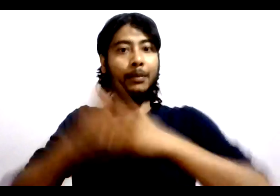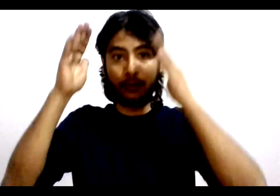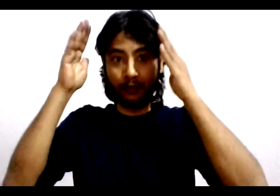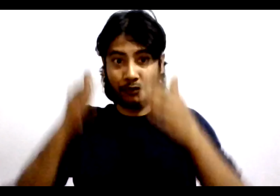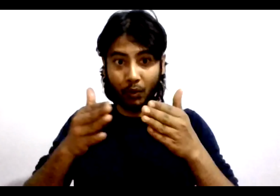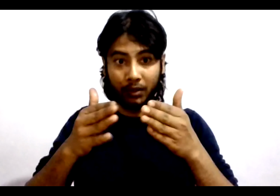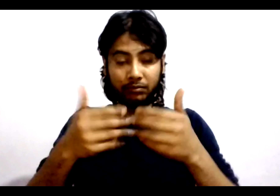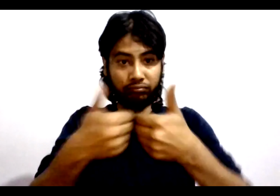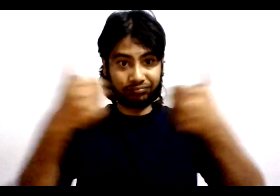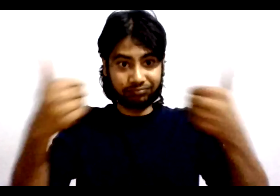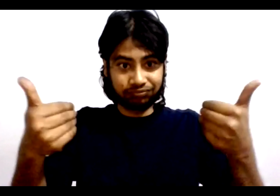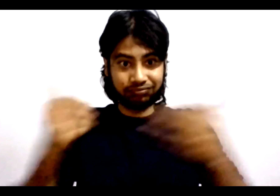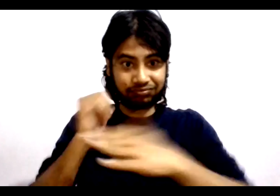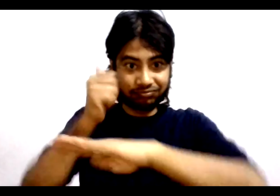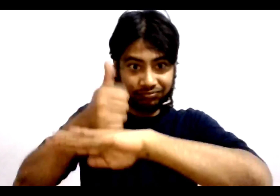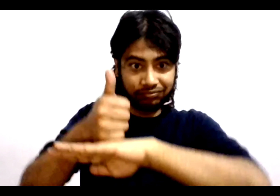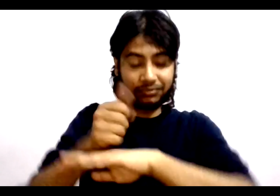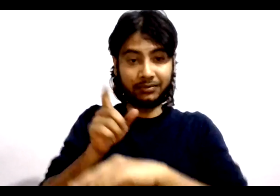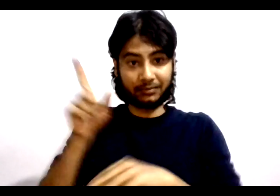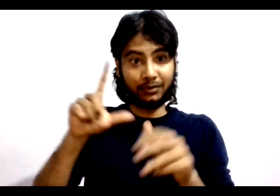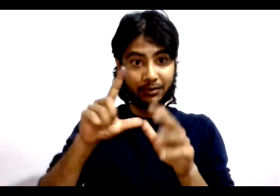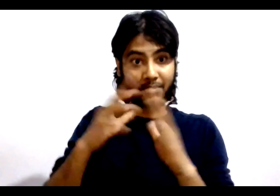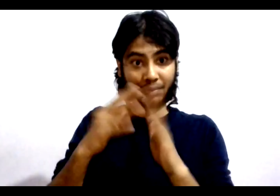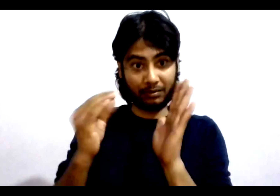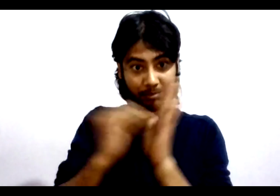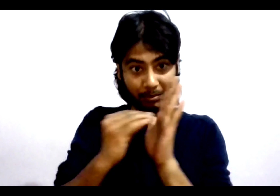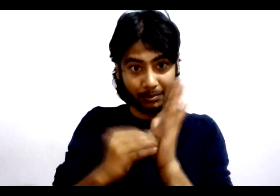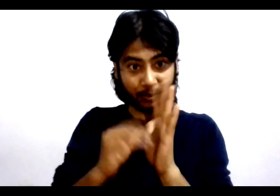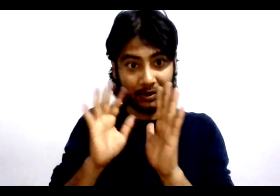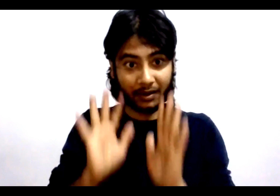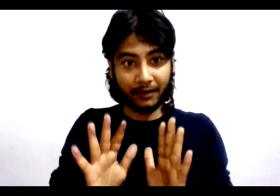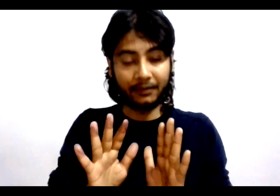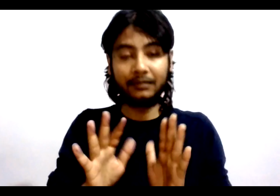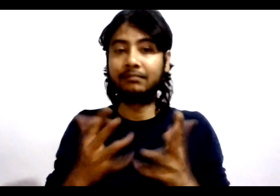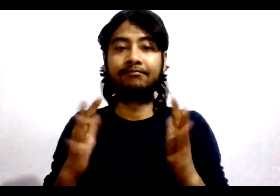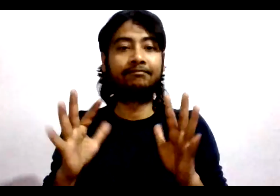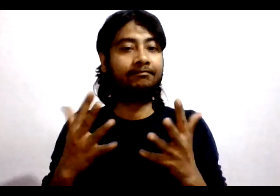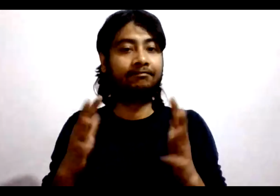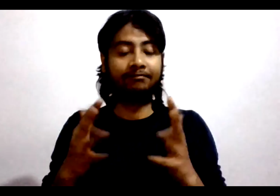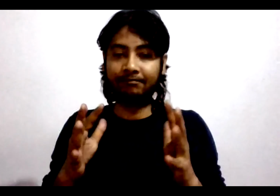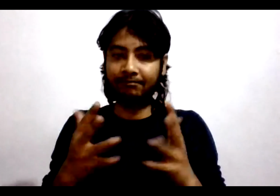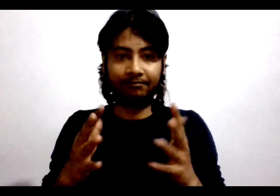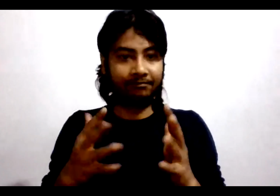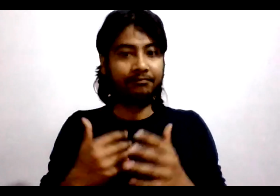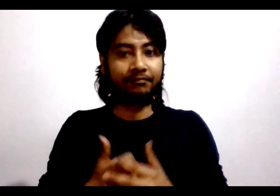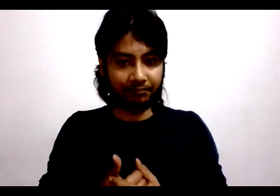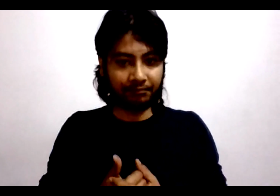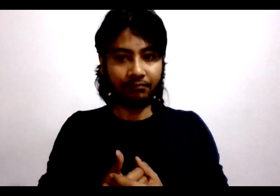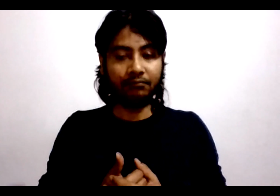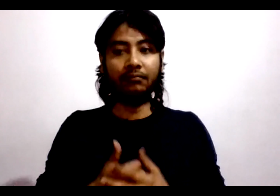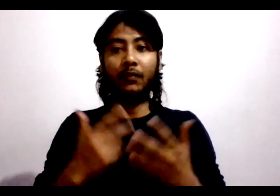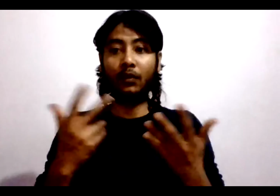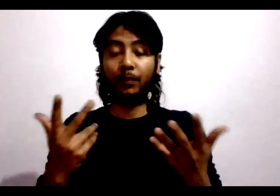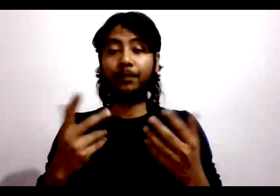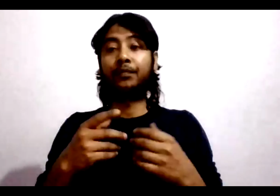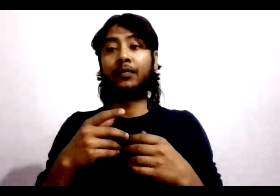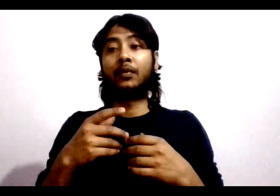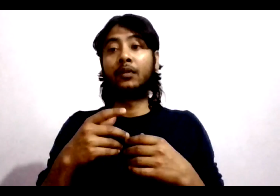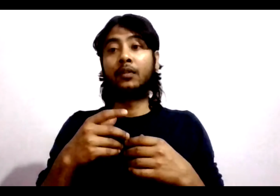issues that are dealt with for about administration of justice and administration of a state. These are done by executive and